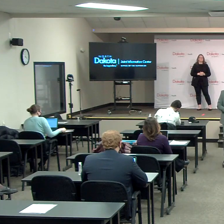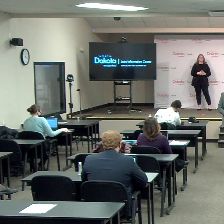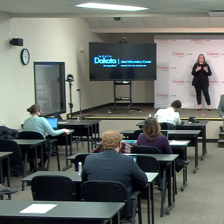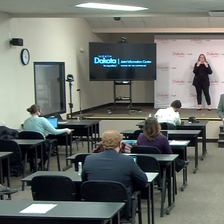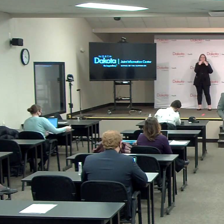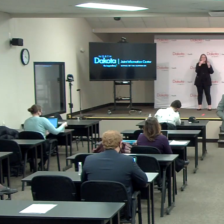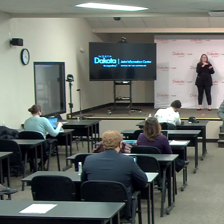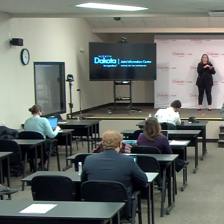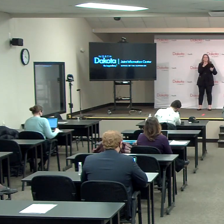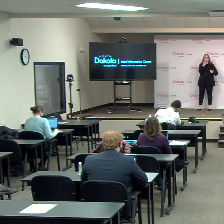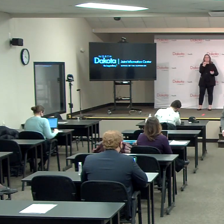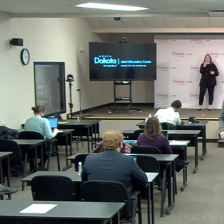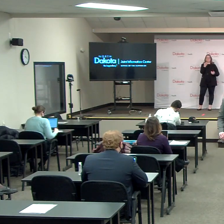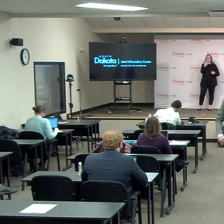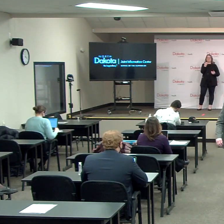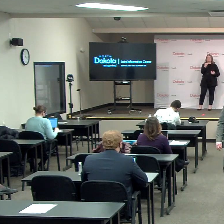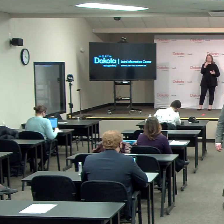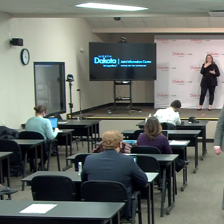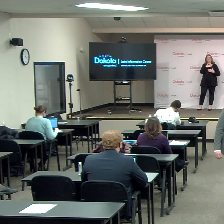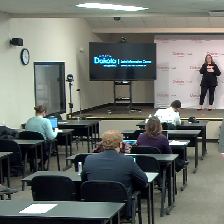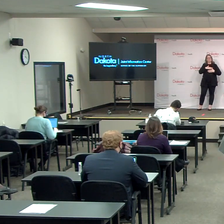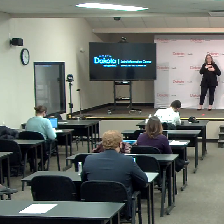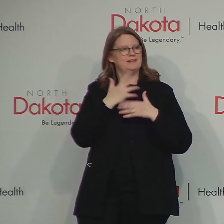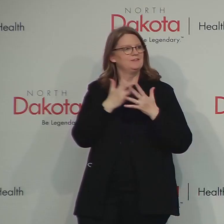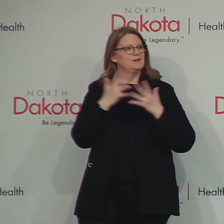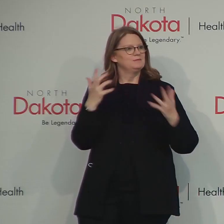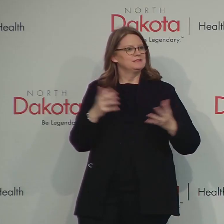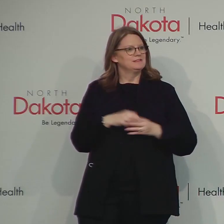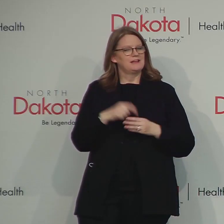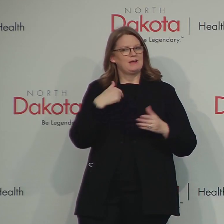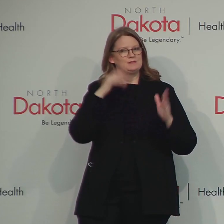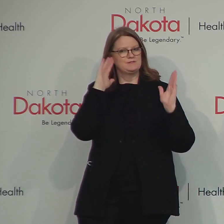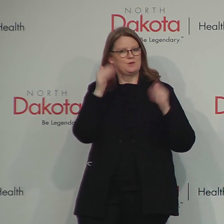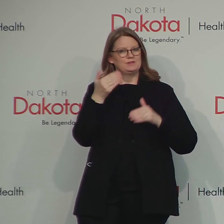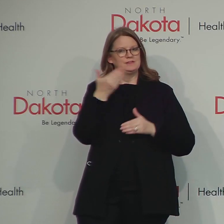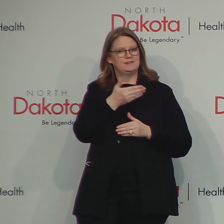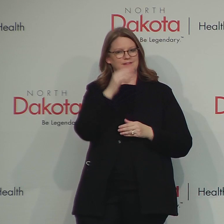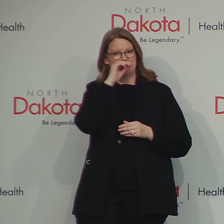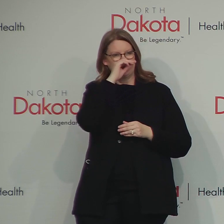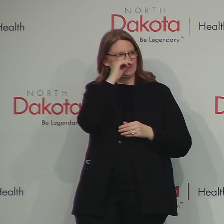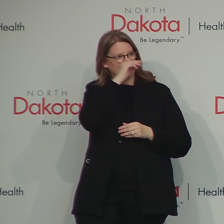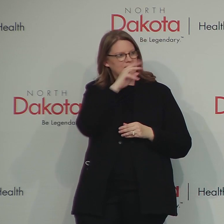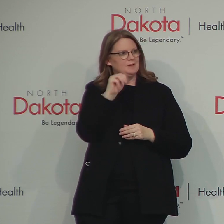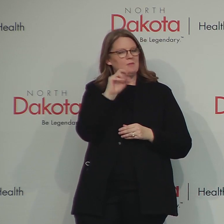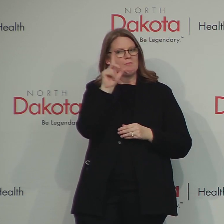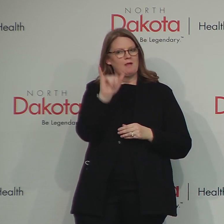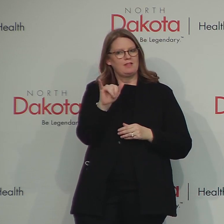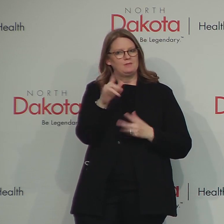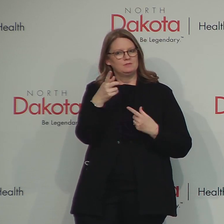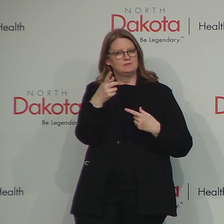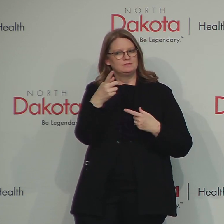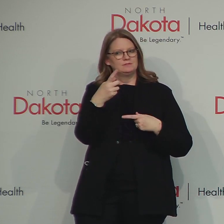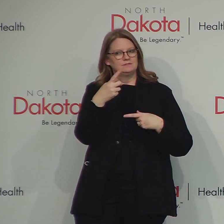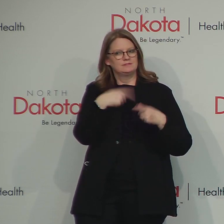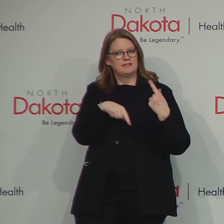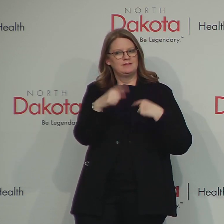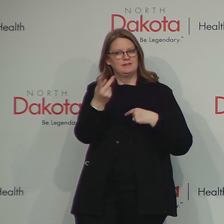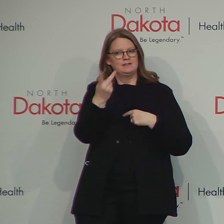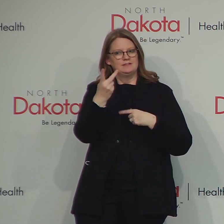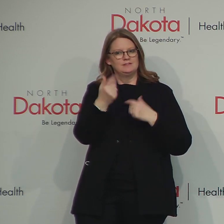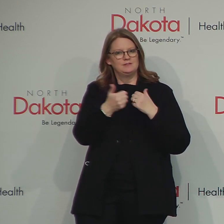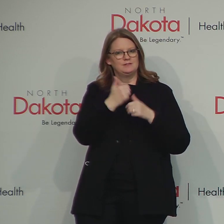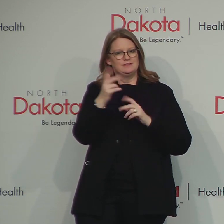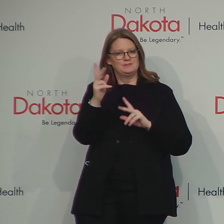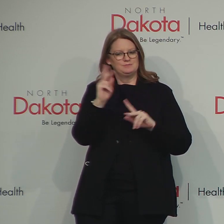Thank you, Dr. Ranum. Appreciate that very much. And I was focused on you, and I missed what Molly was signing when 2 people per year